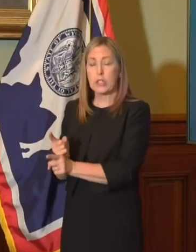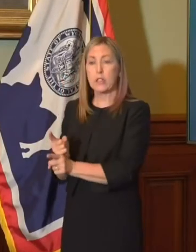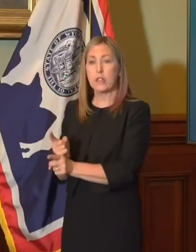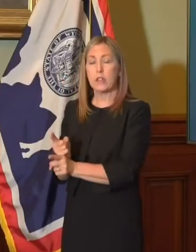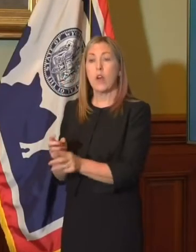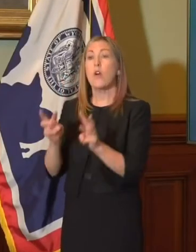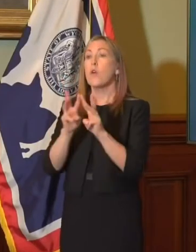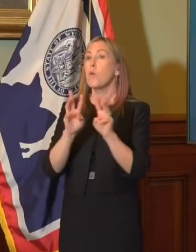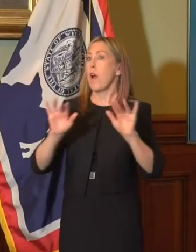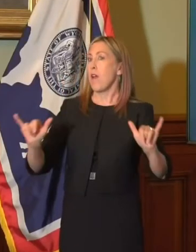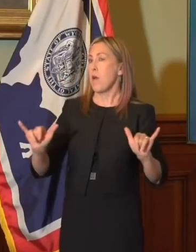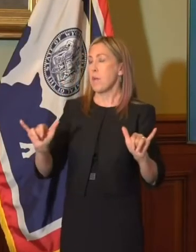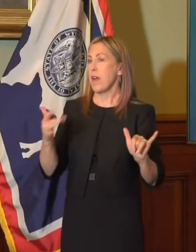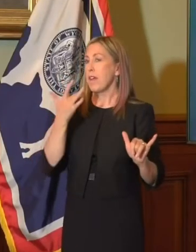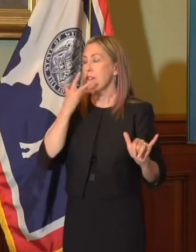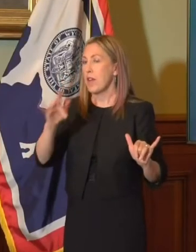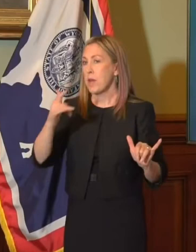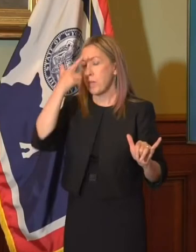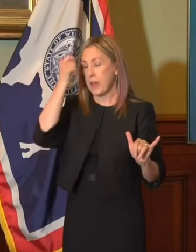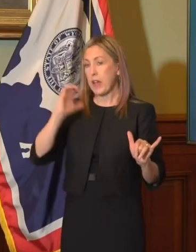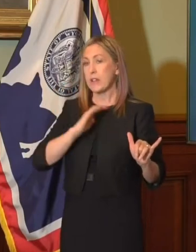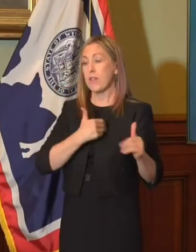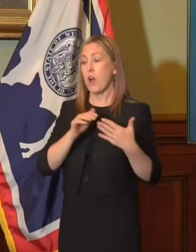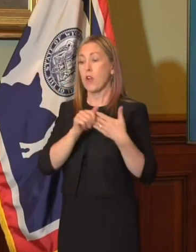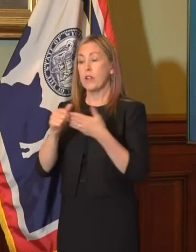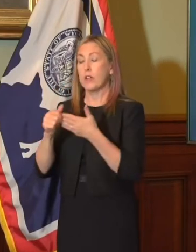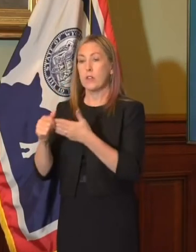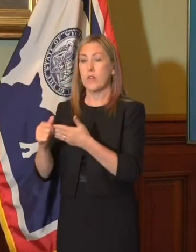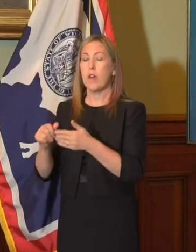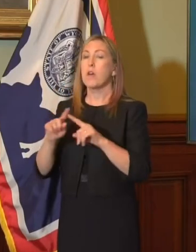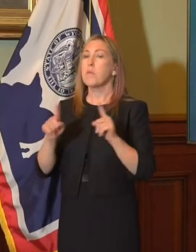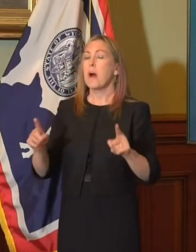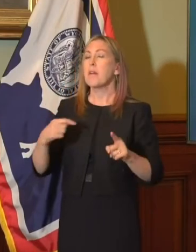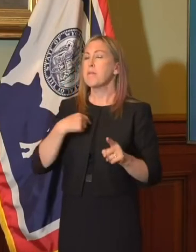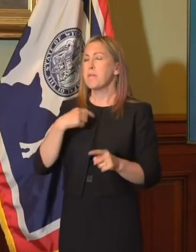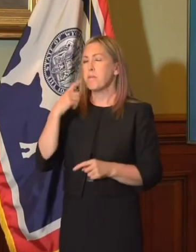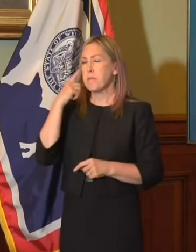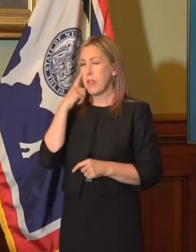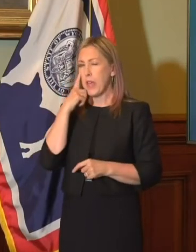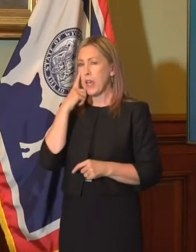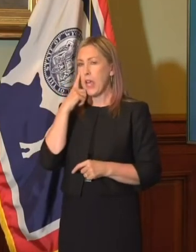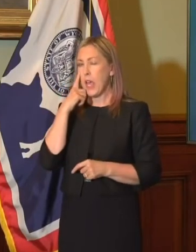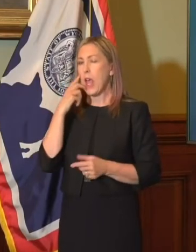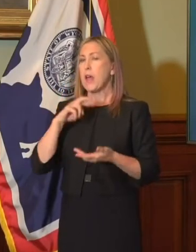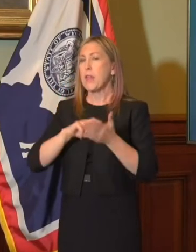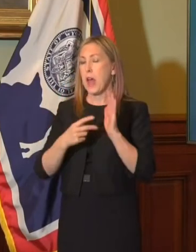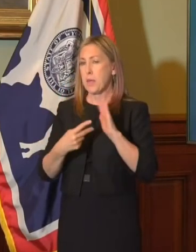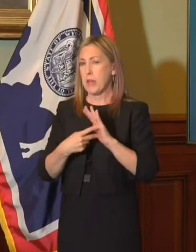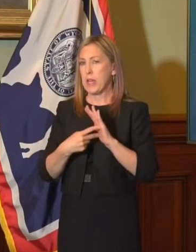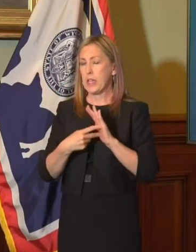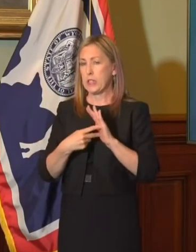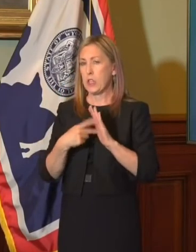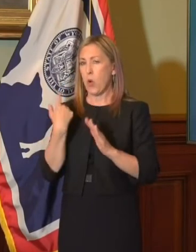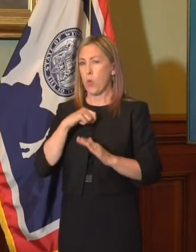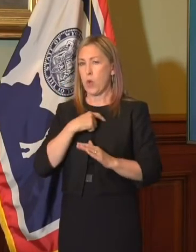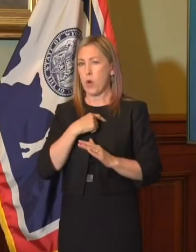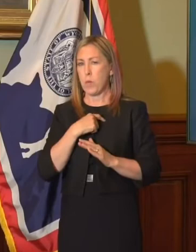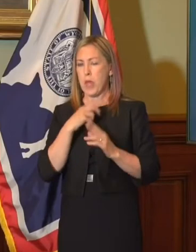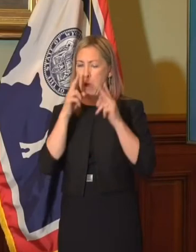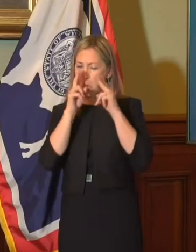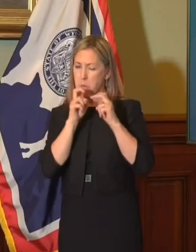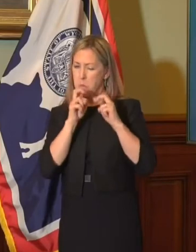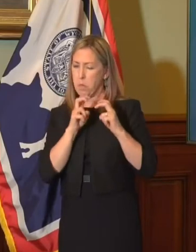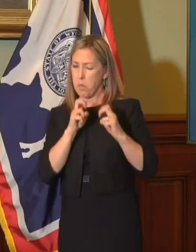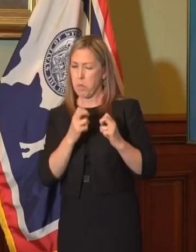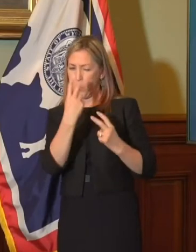Wyoming was very fortunate, thanks to our leadership, but I suspect that means the scrutiny on how we use those funds will